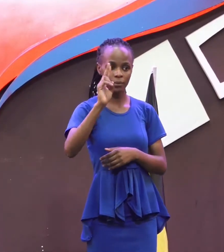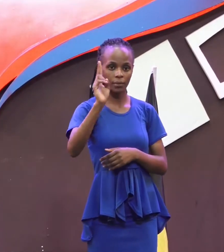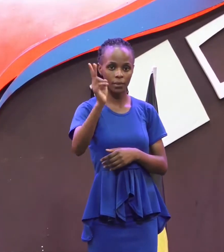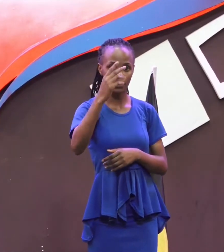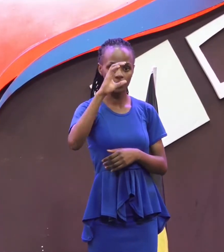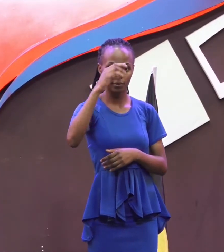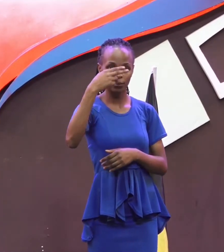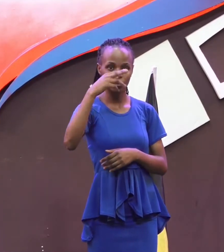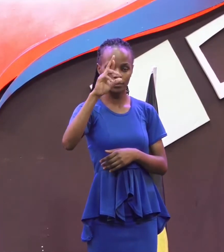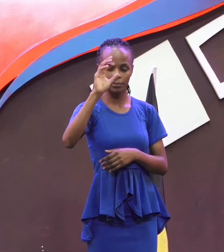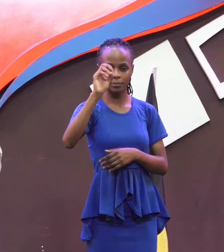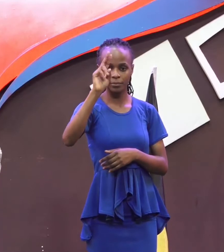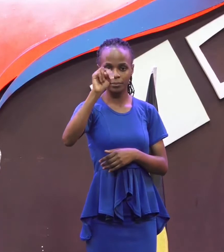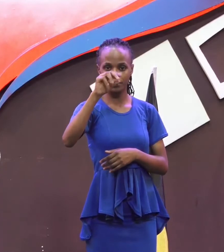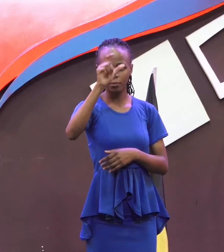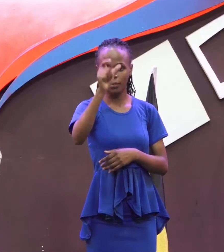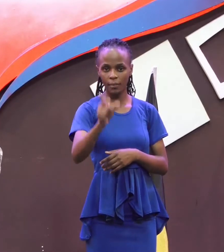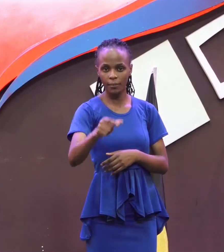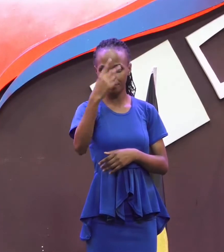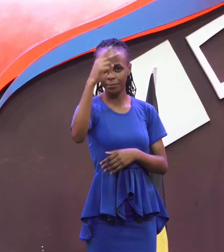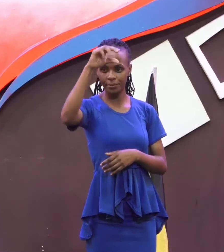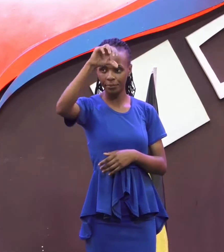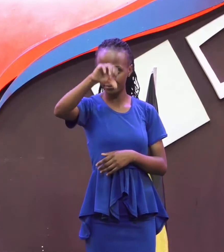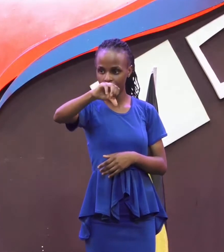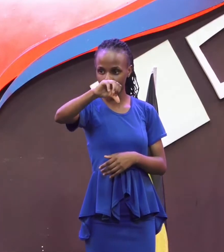mwenda. 2 Chronicles